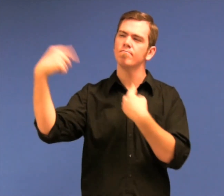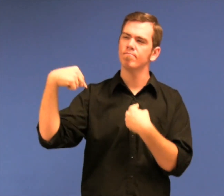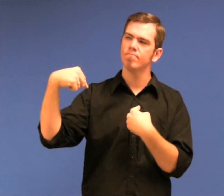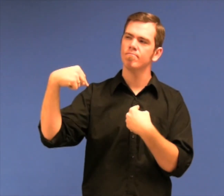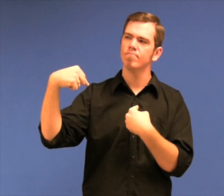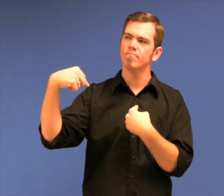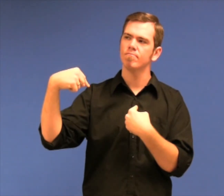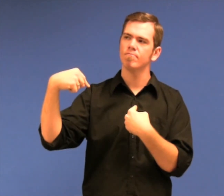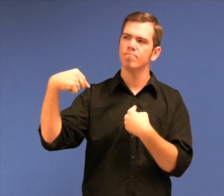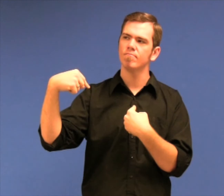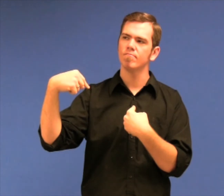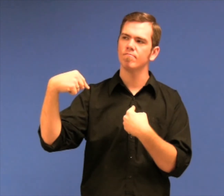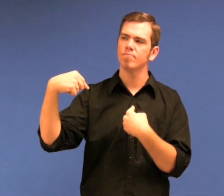Come here.